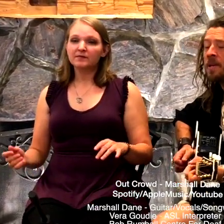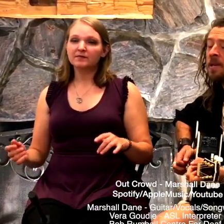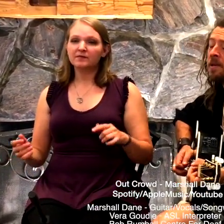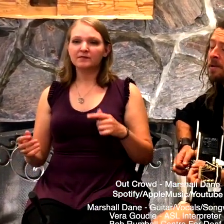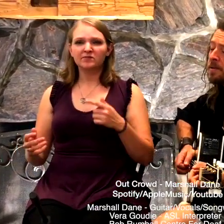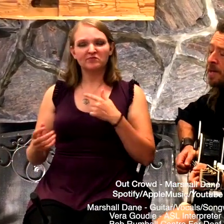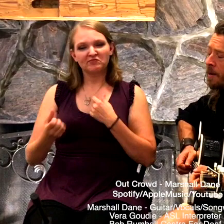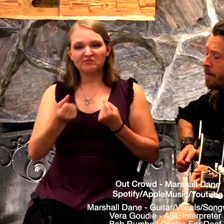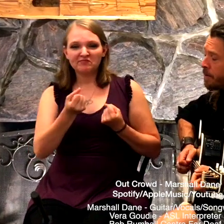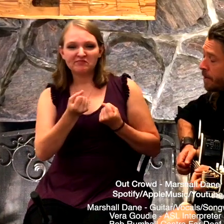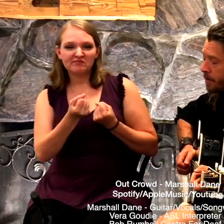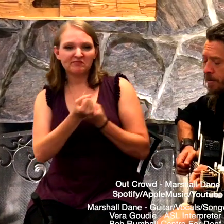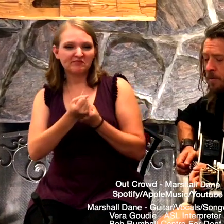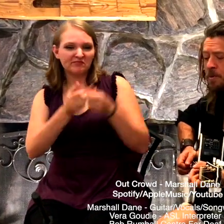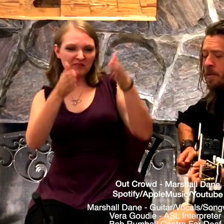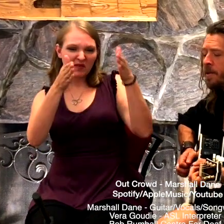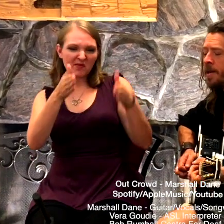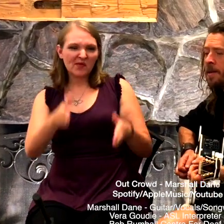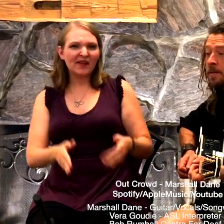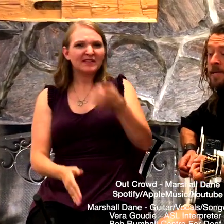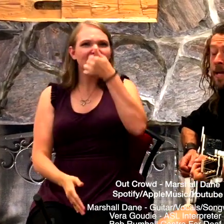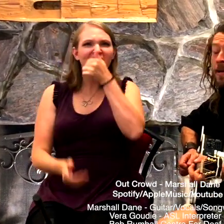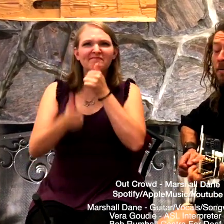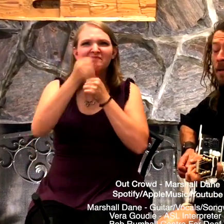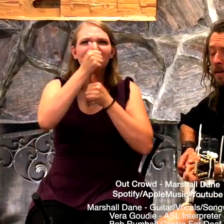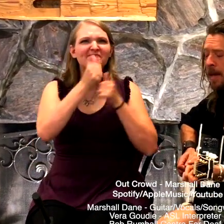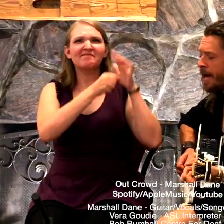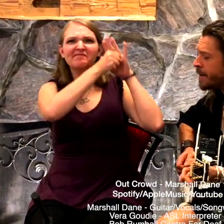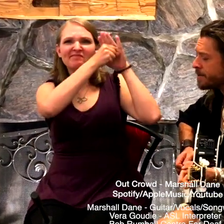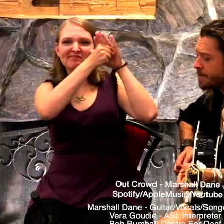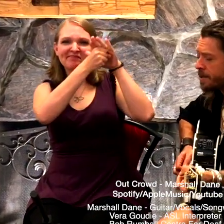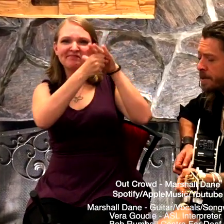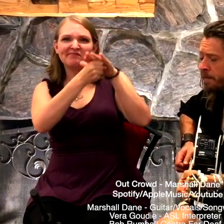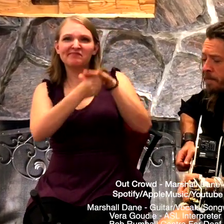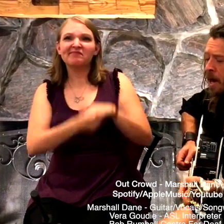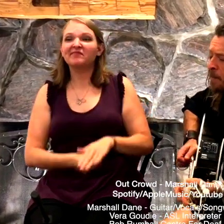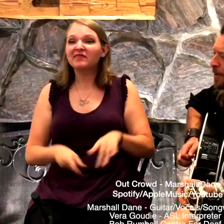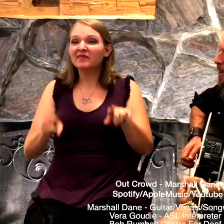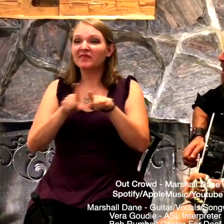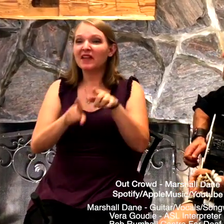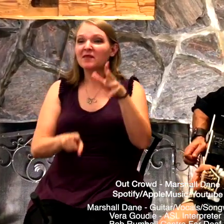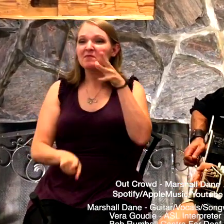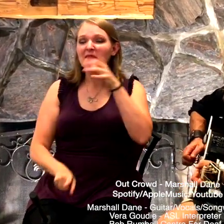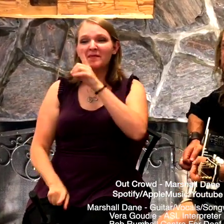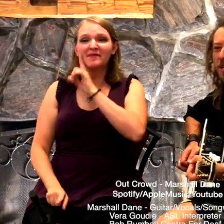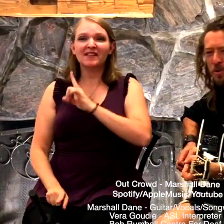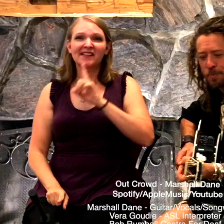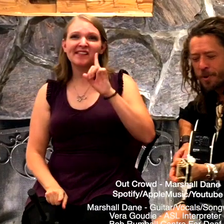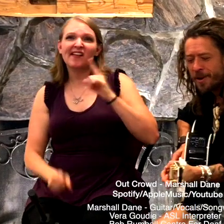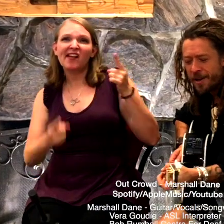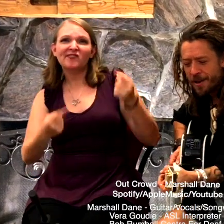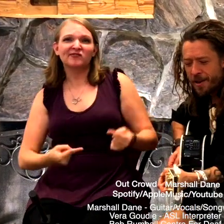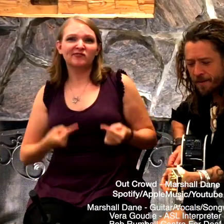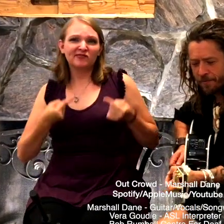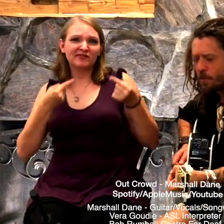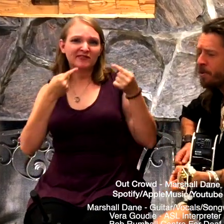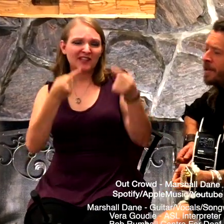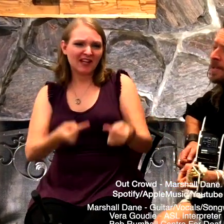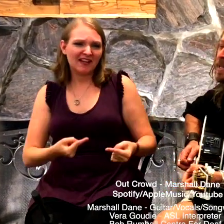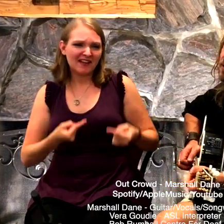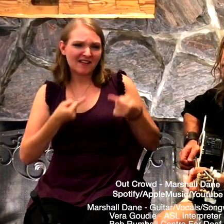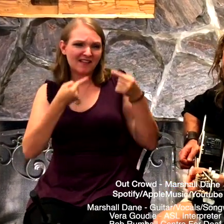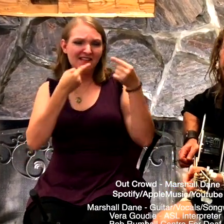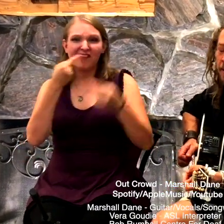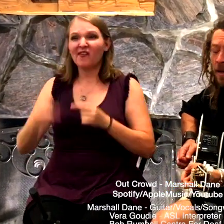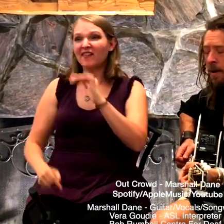I'm for the underdog who's been nailed down, like the single mom can't seem to catch a break, for